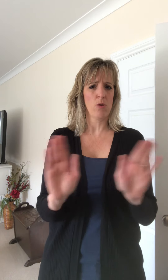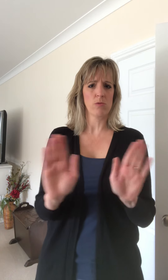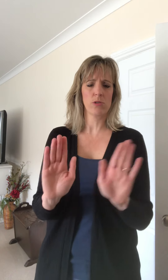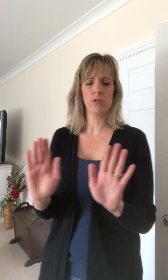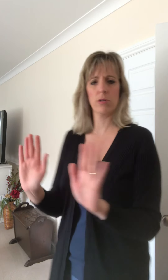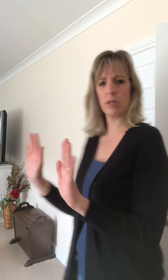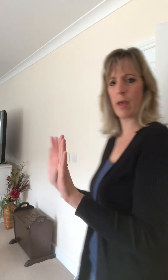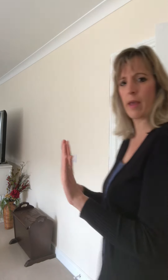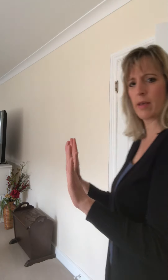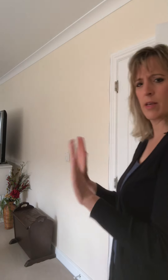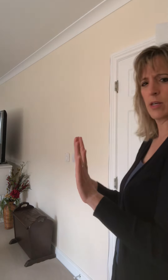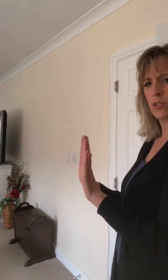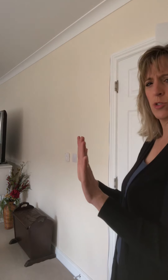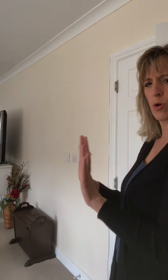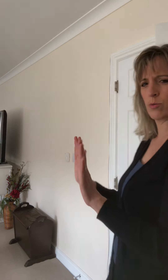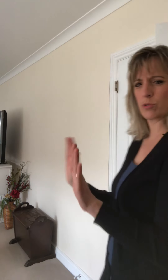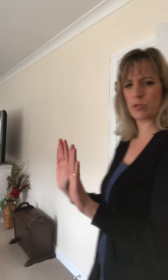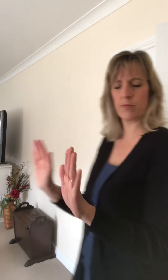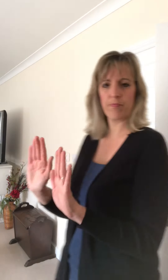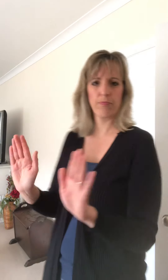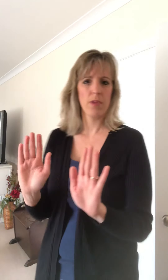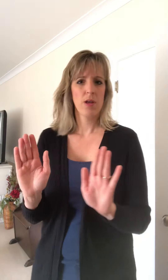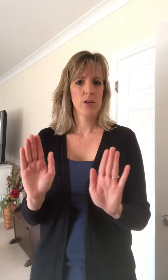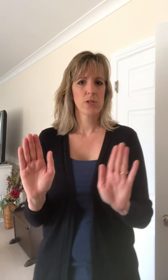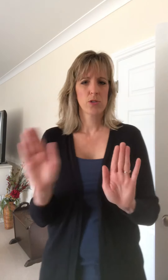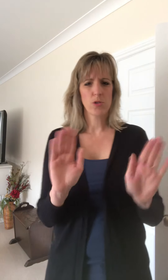Don't, okay? Don't